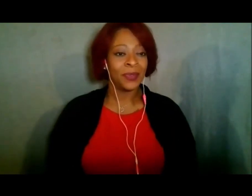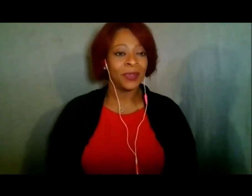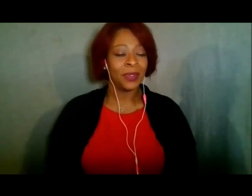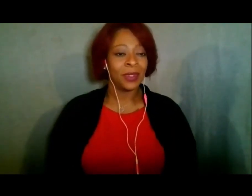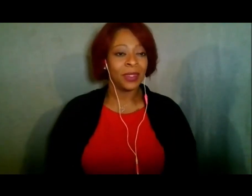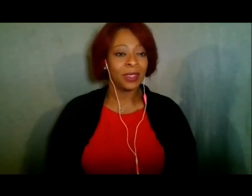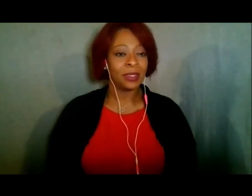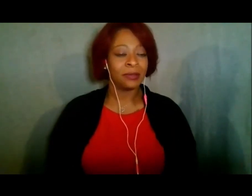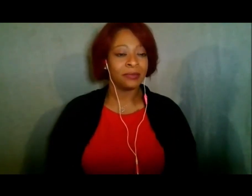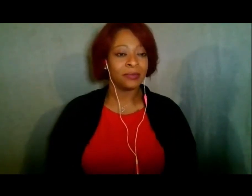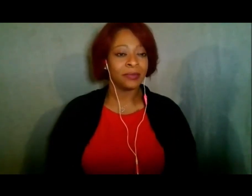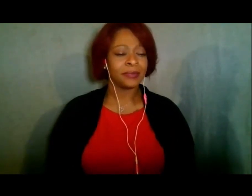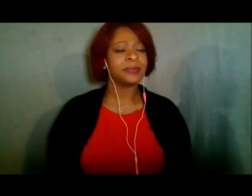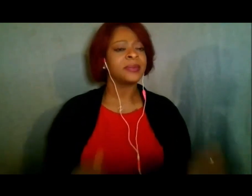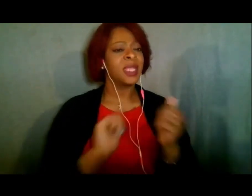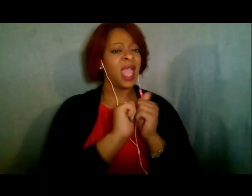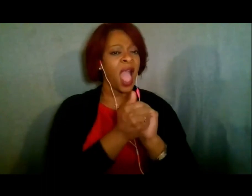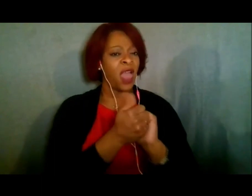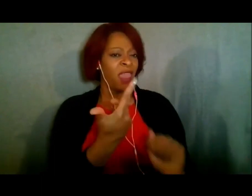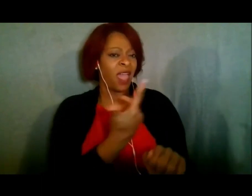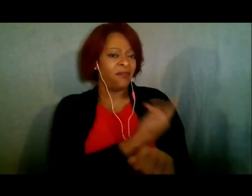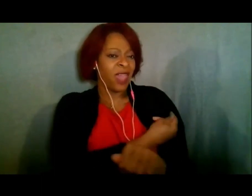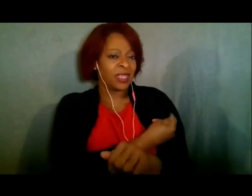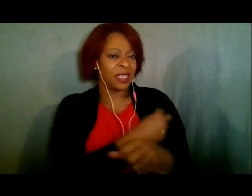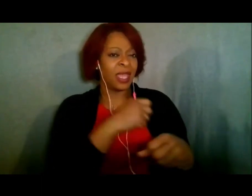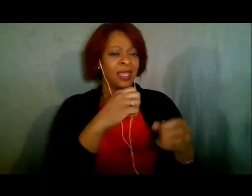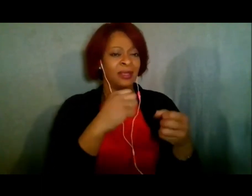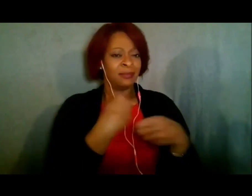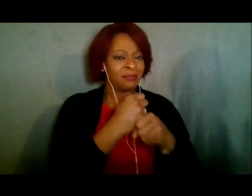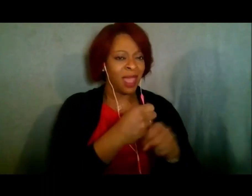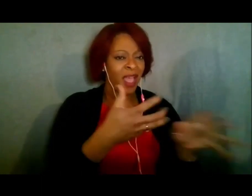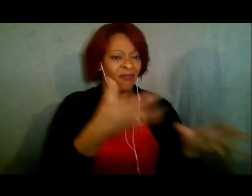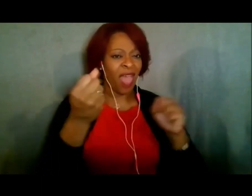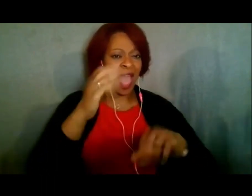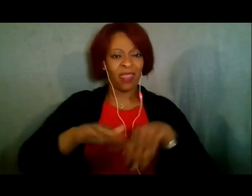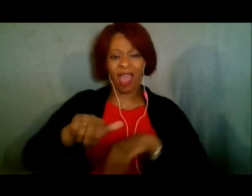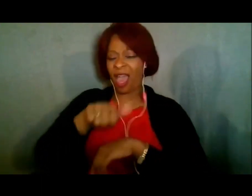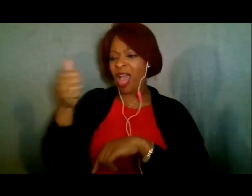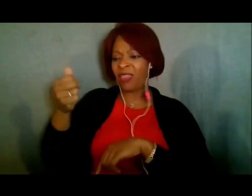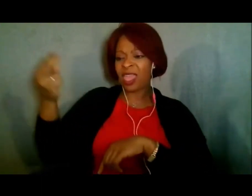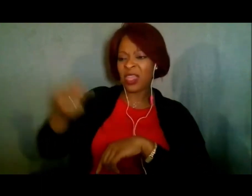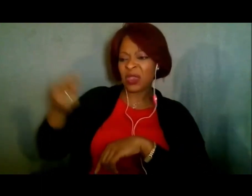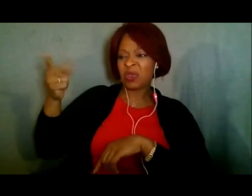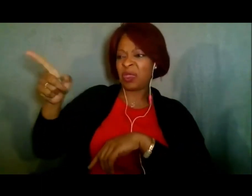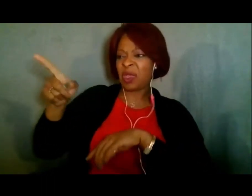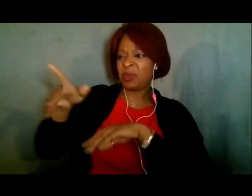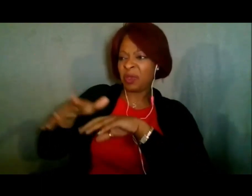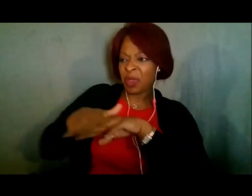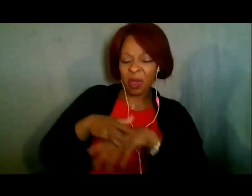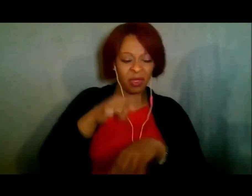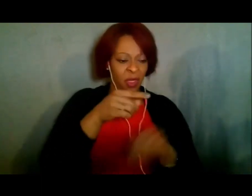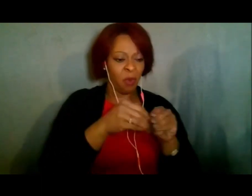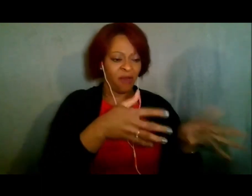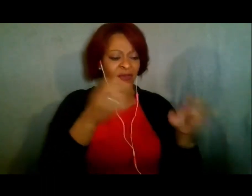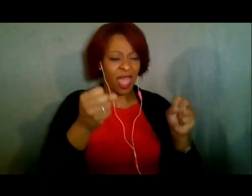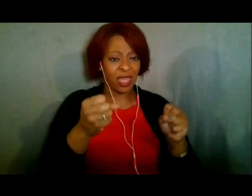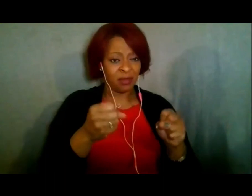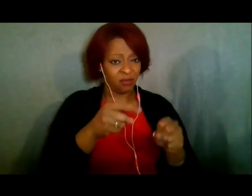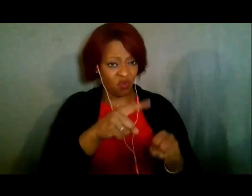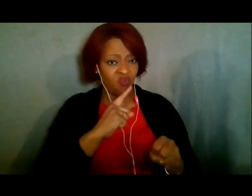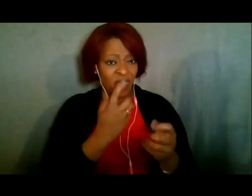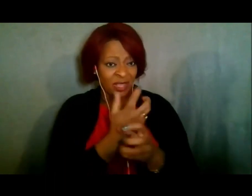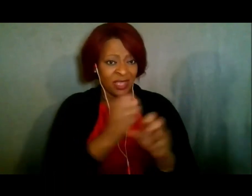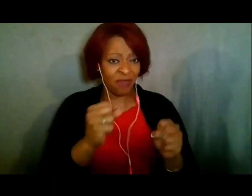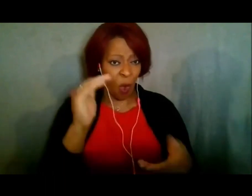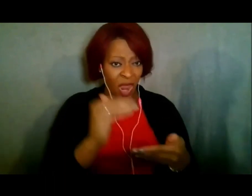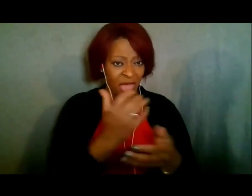How was this vaccine created so much faster than other vaccines in history, and does that make it less safe?